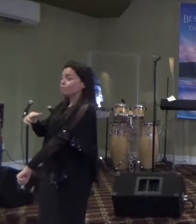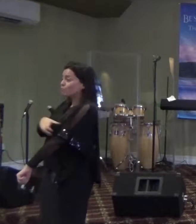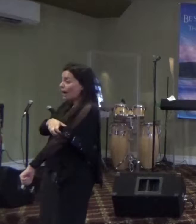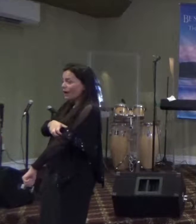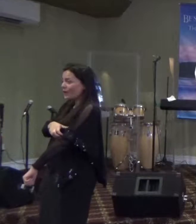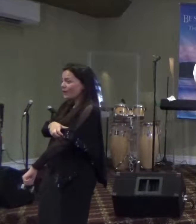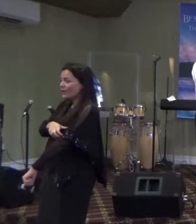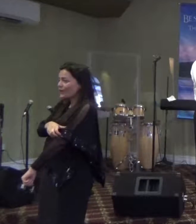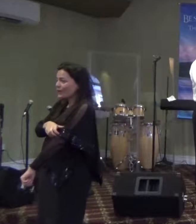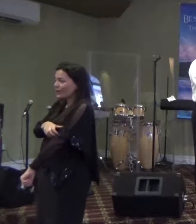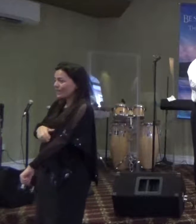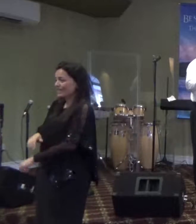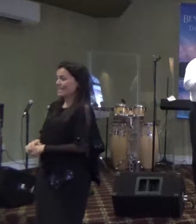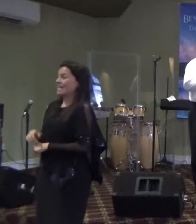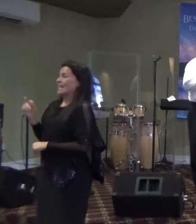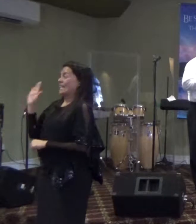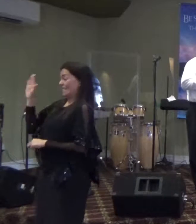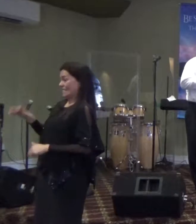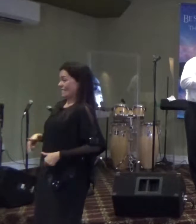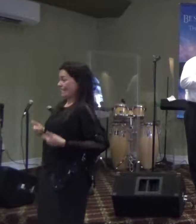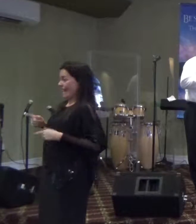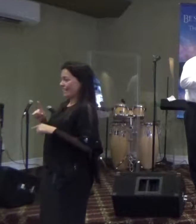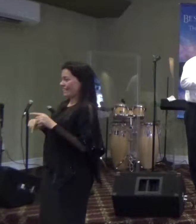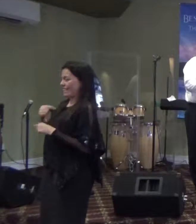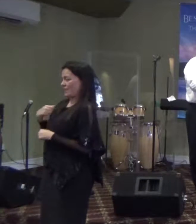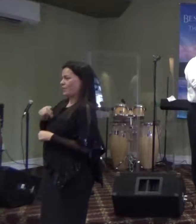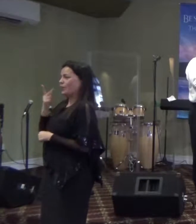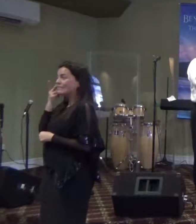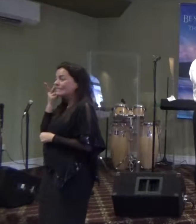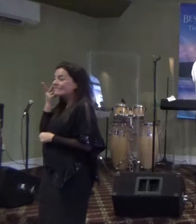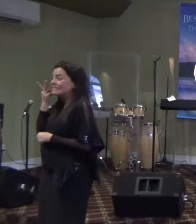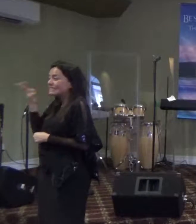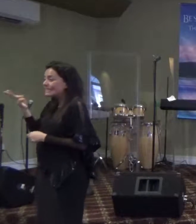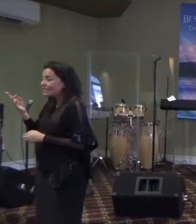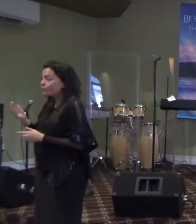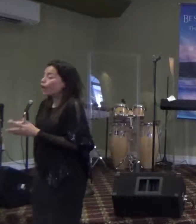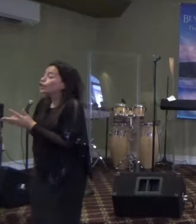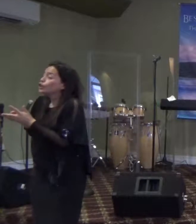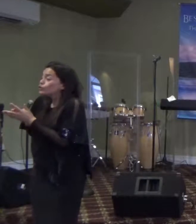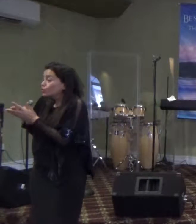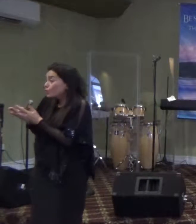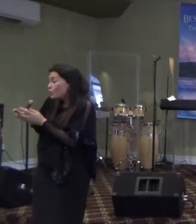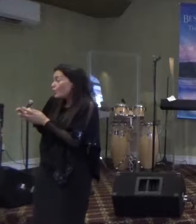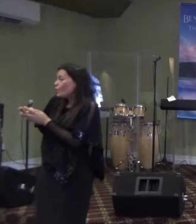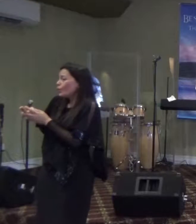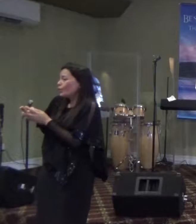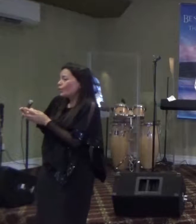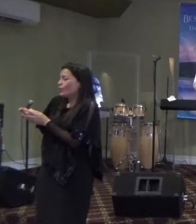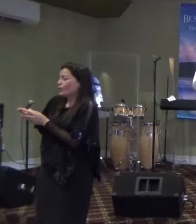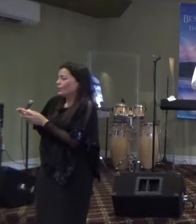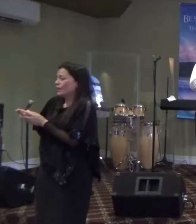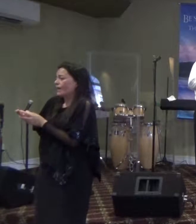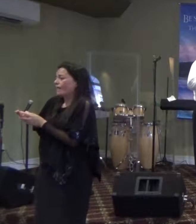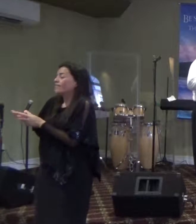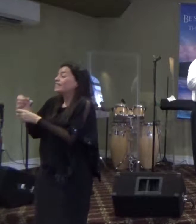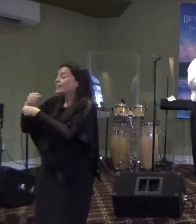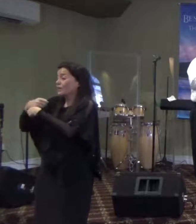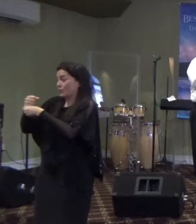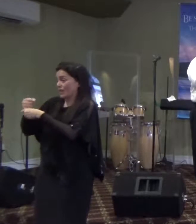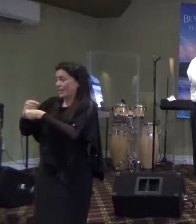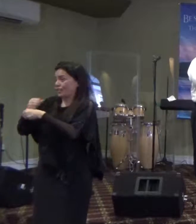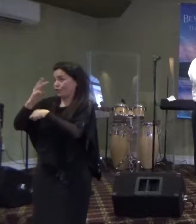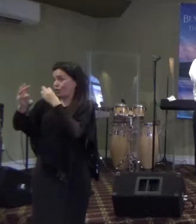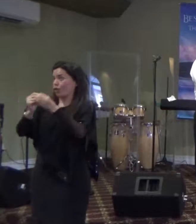his eternal power and deity, se hacen claramente visibles are clearly visible desde la creación del mundo, since